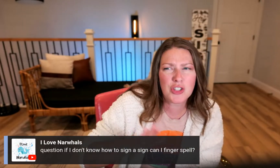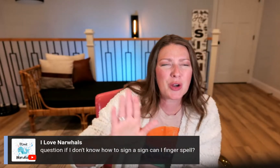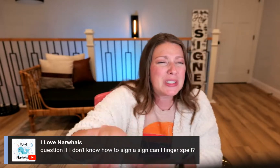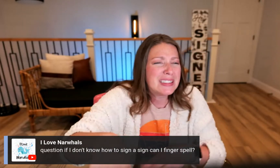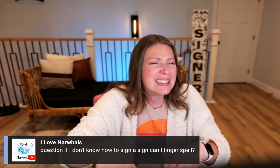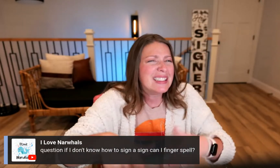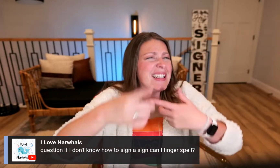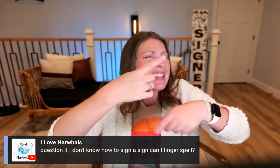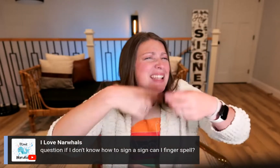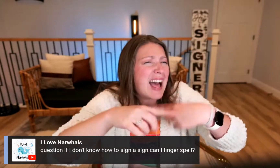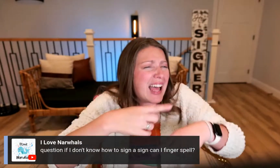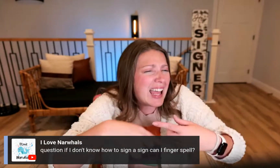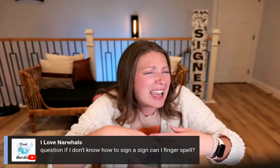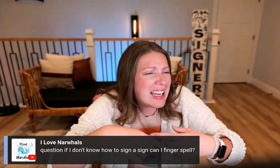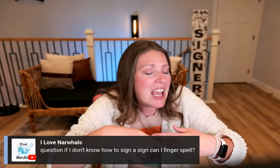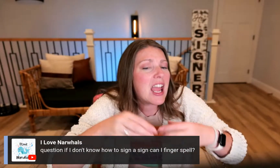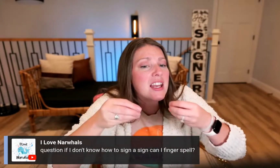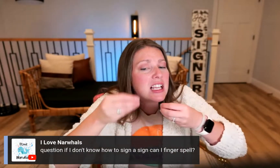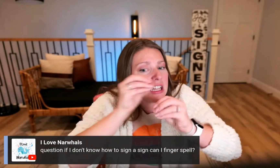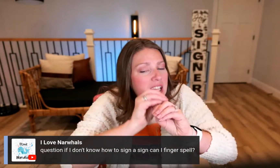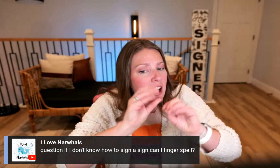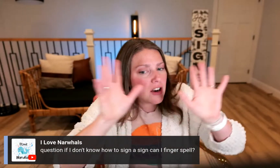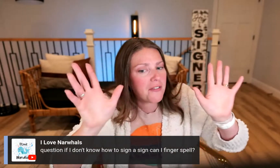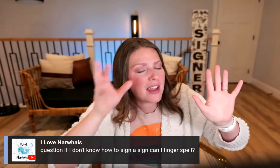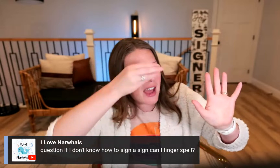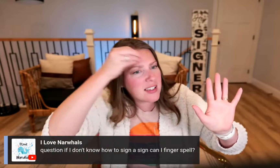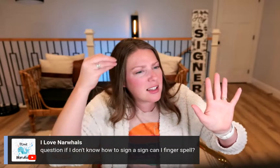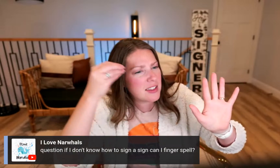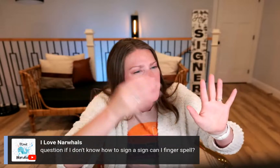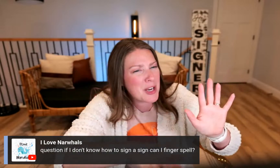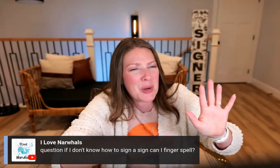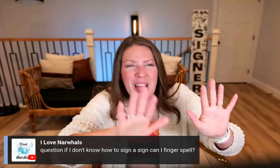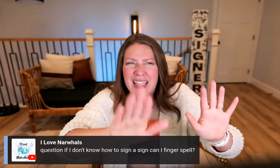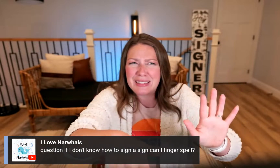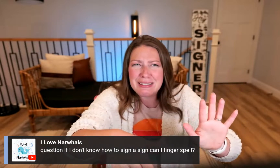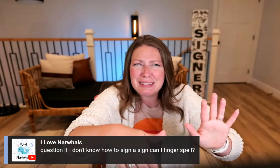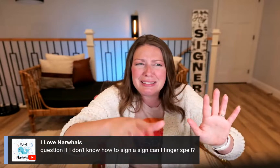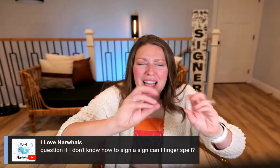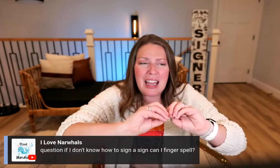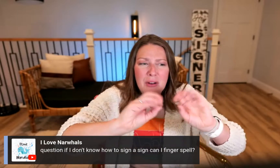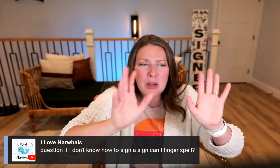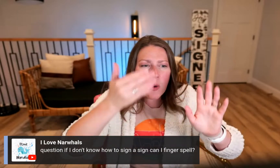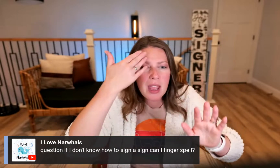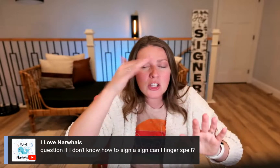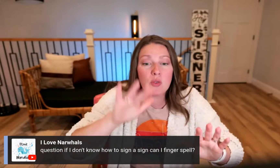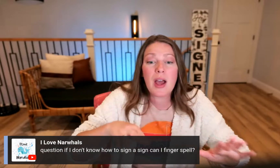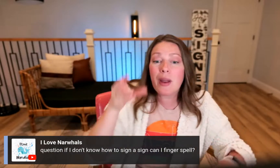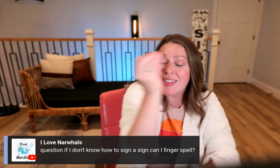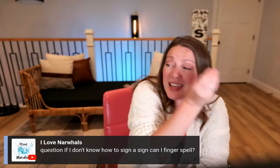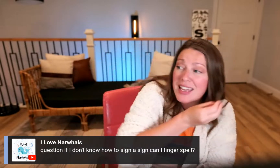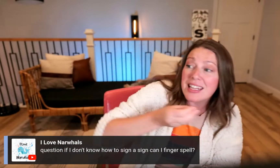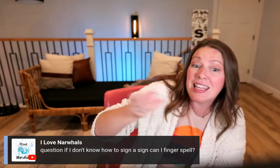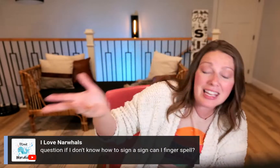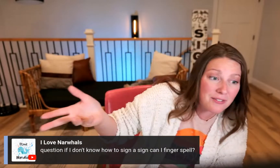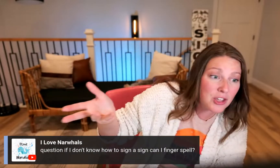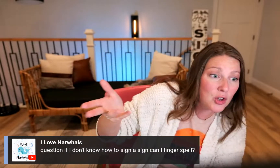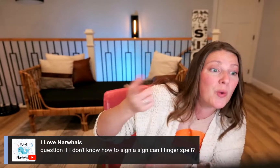So sign and clarify that to let them know like, I don't know it. So that way they can give you